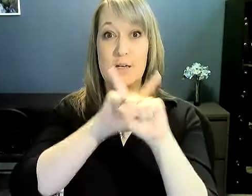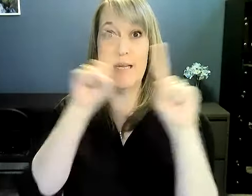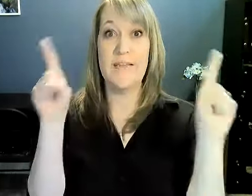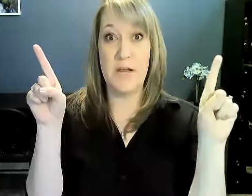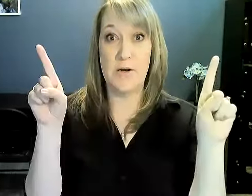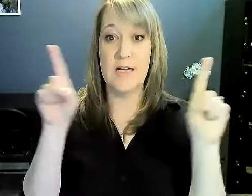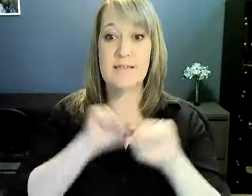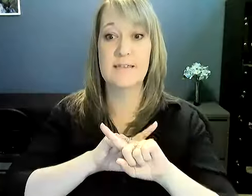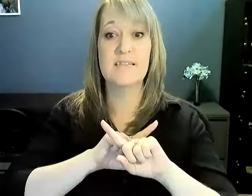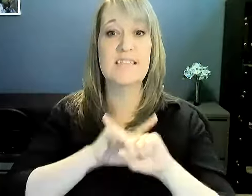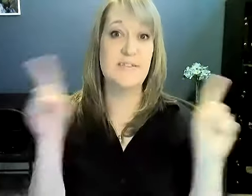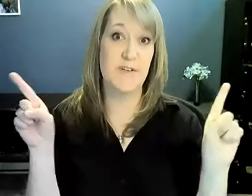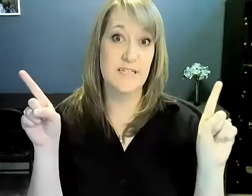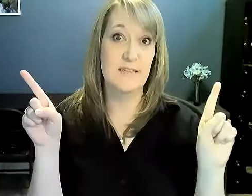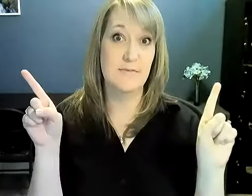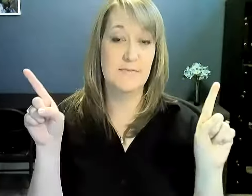bit and then uncross. Different.